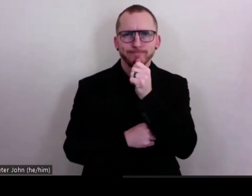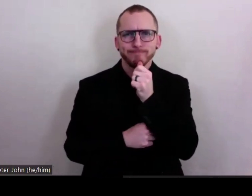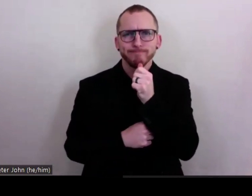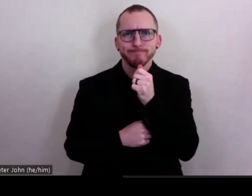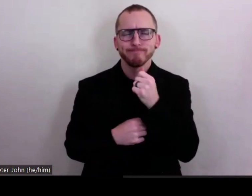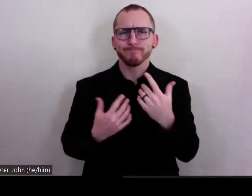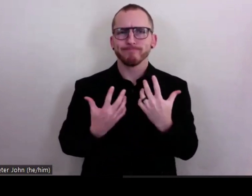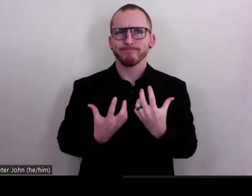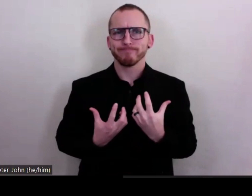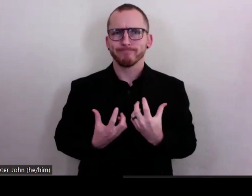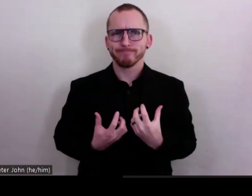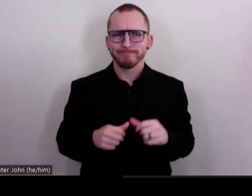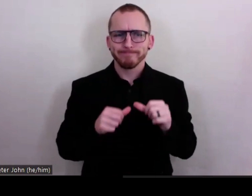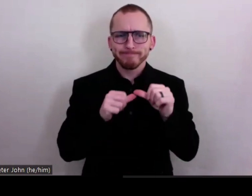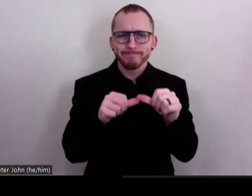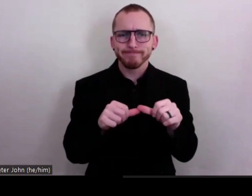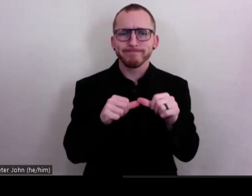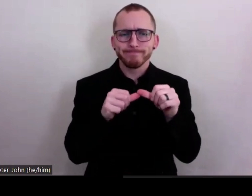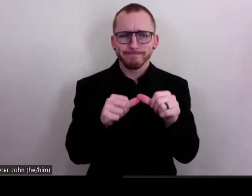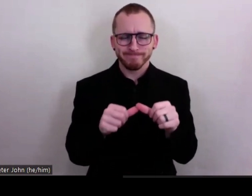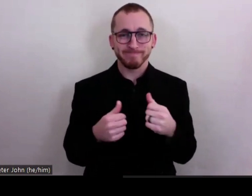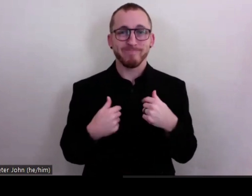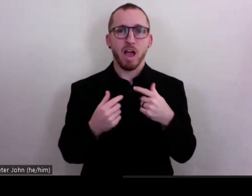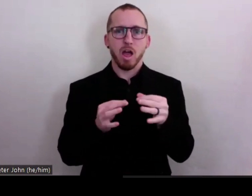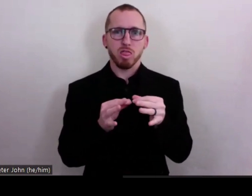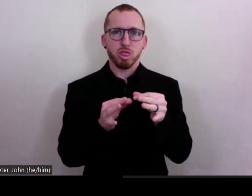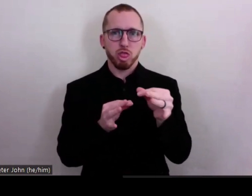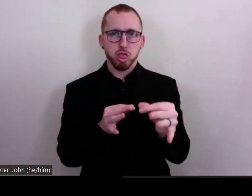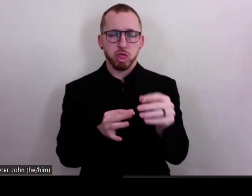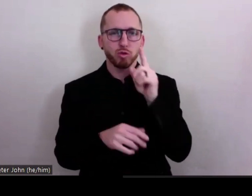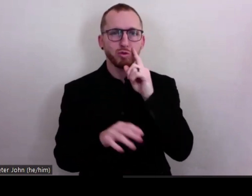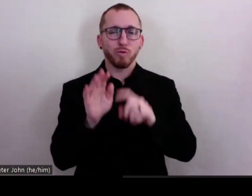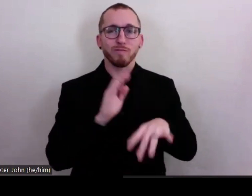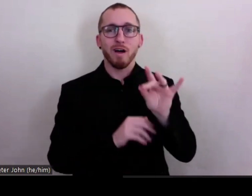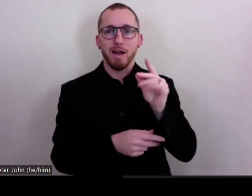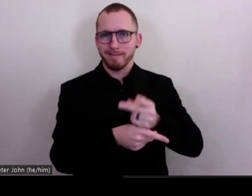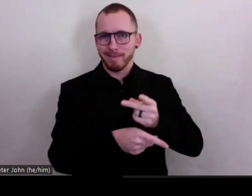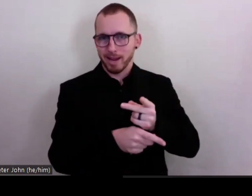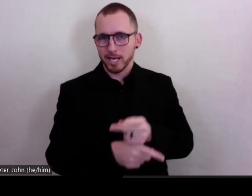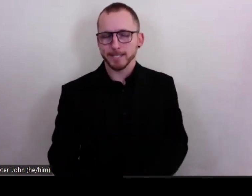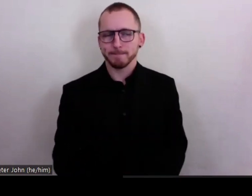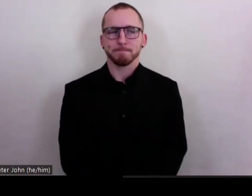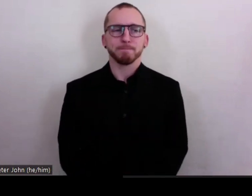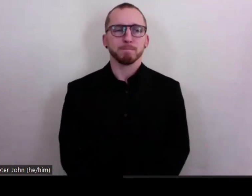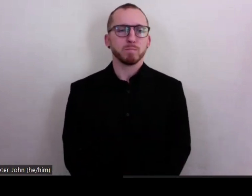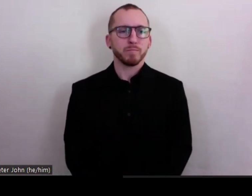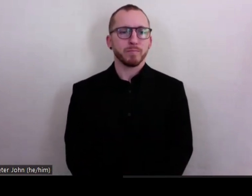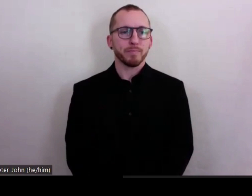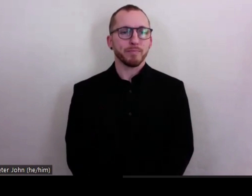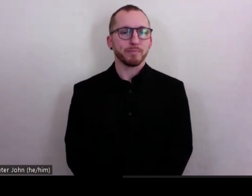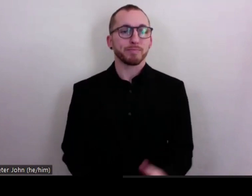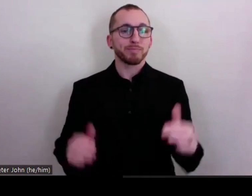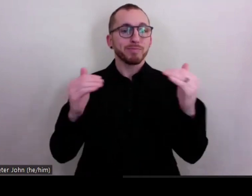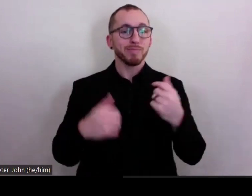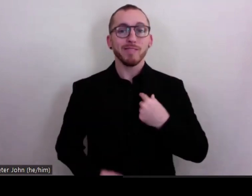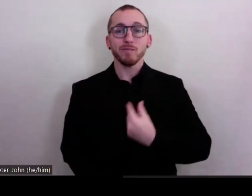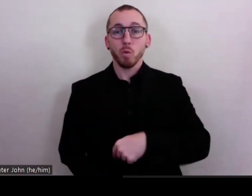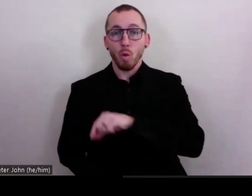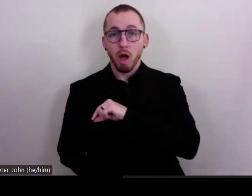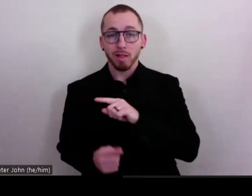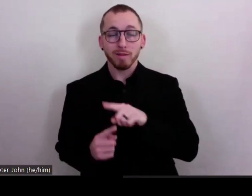me in seeking care. And also, there is the quality and impact of care.